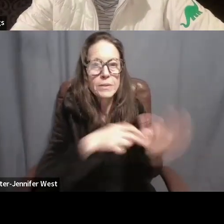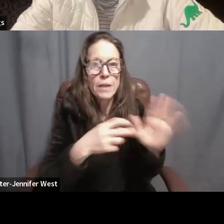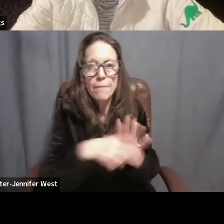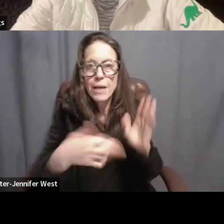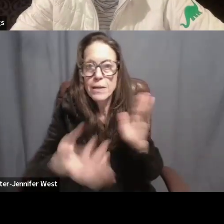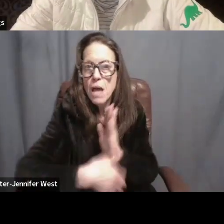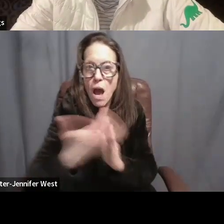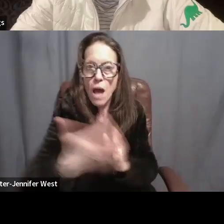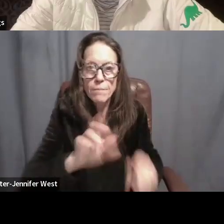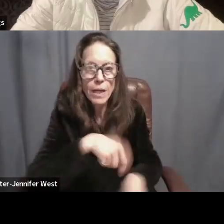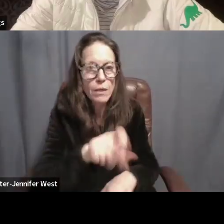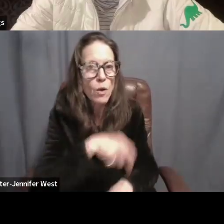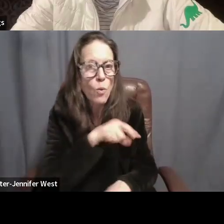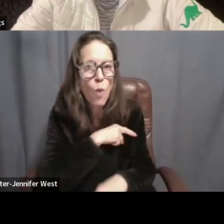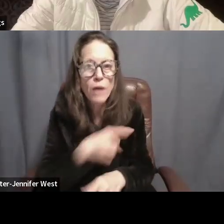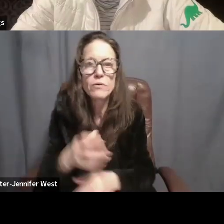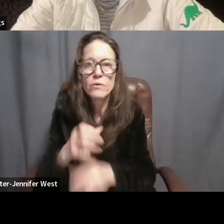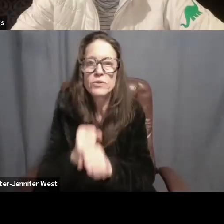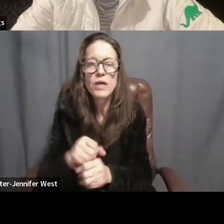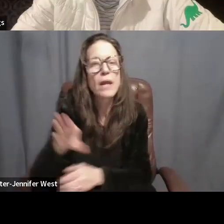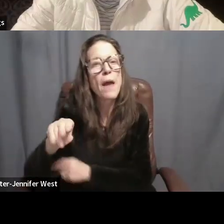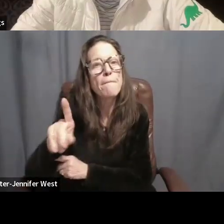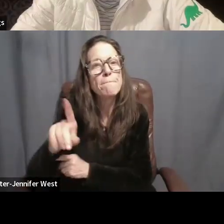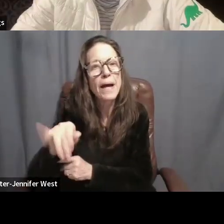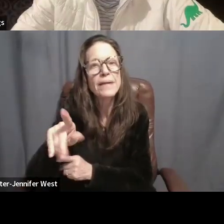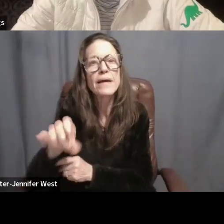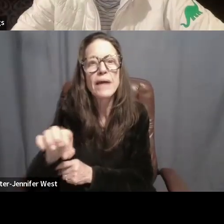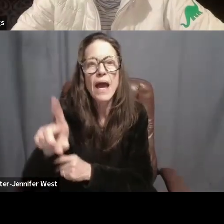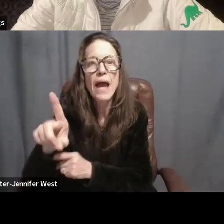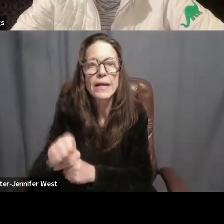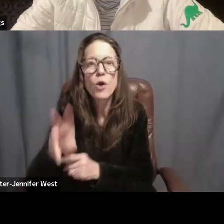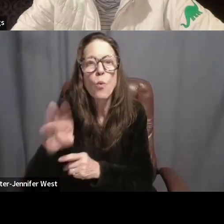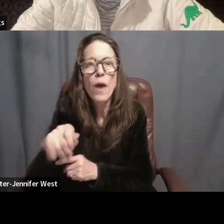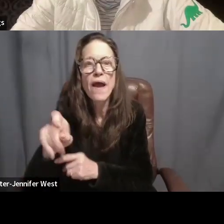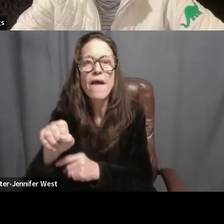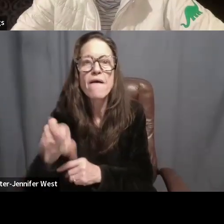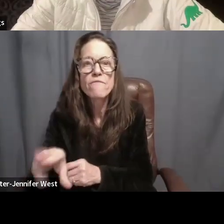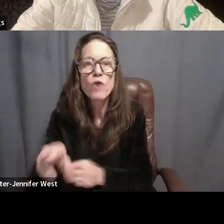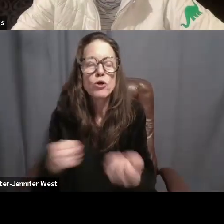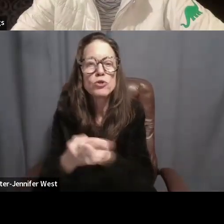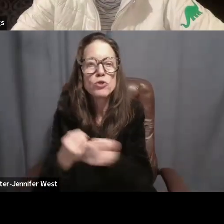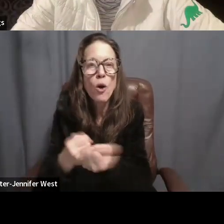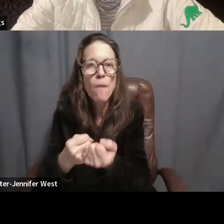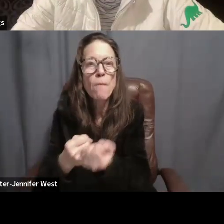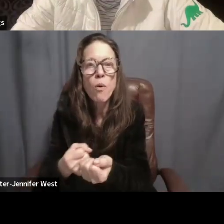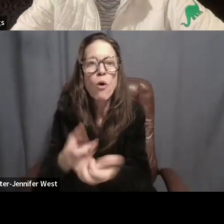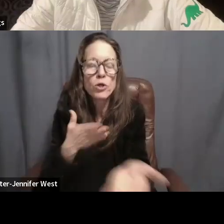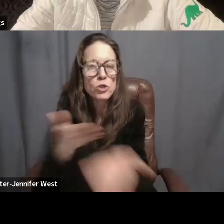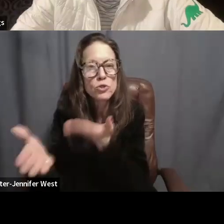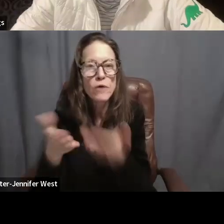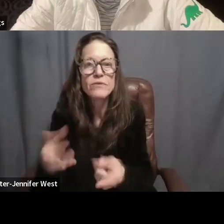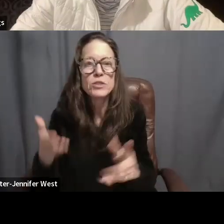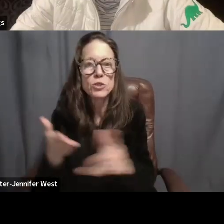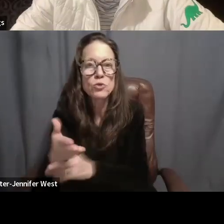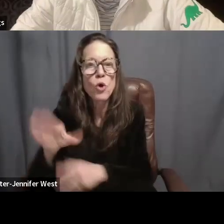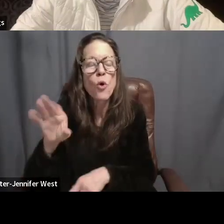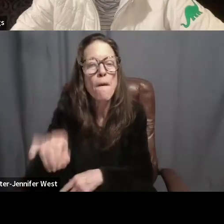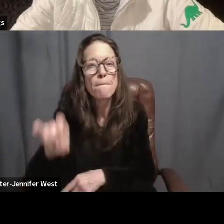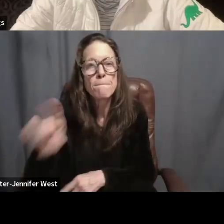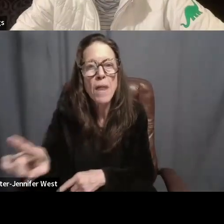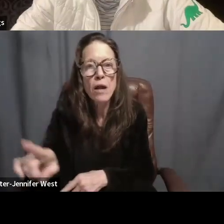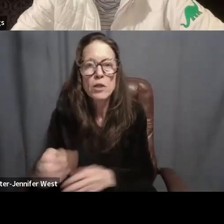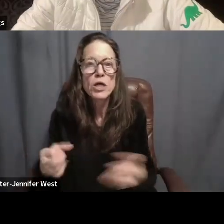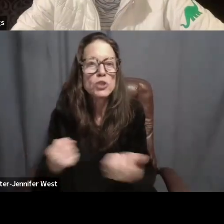receive Medicaid waiver services through Maryland's Developmental Disabilities Administration. You need to work with